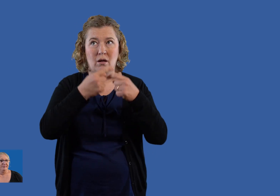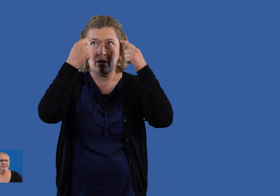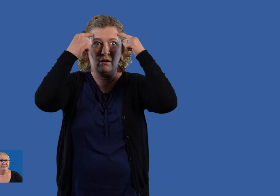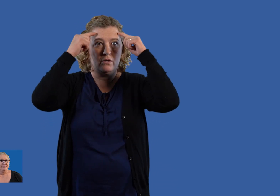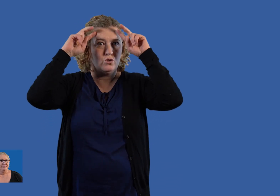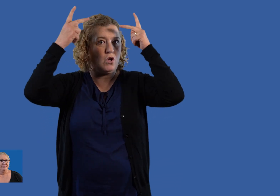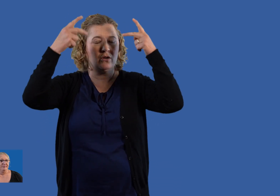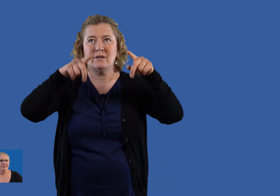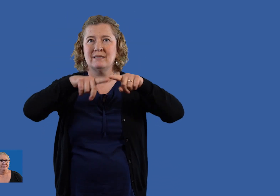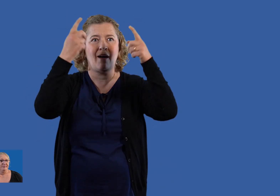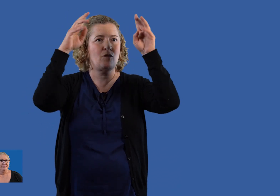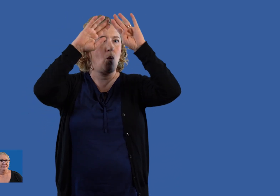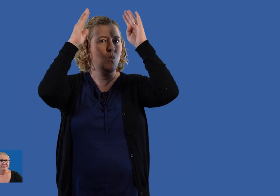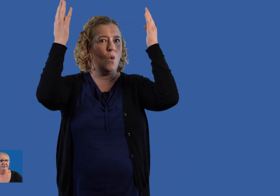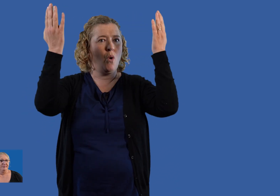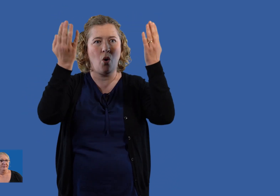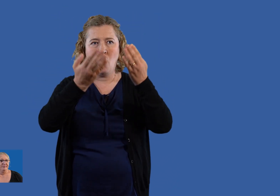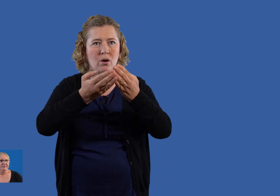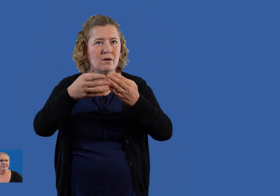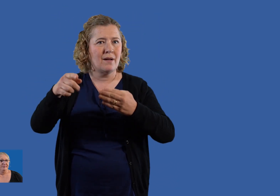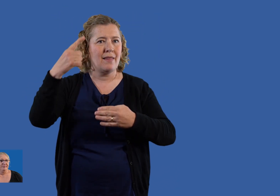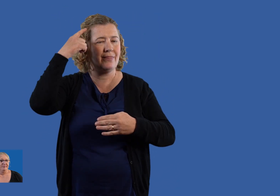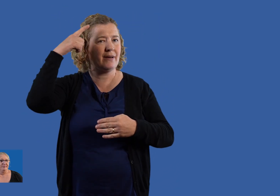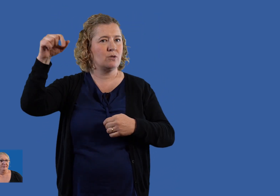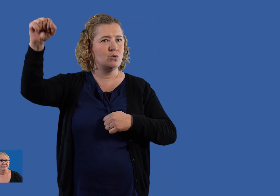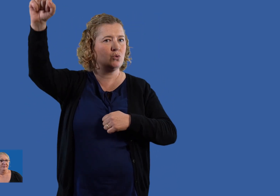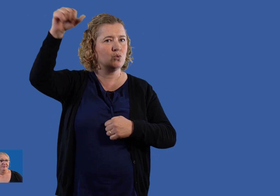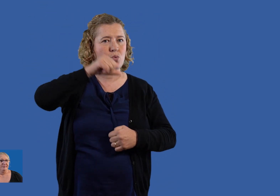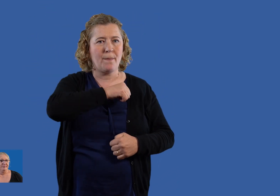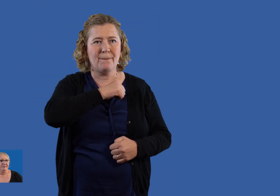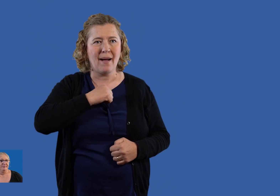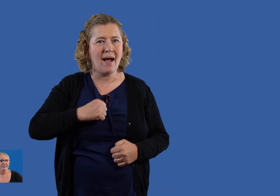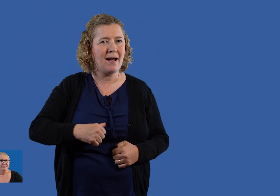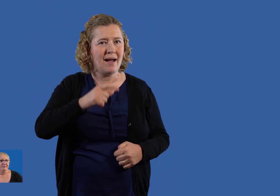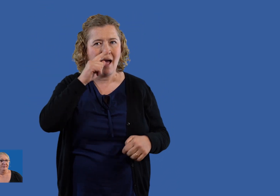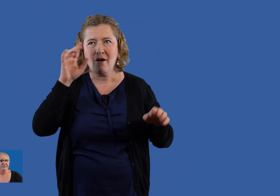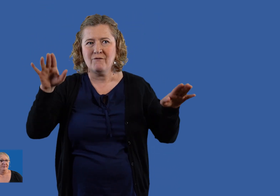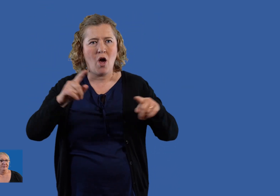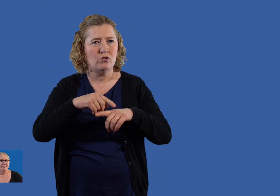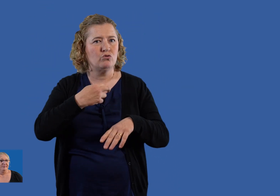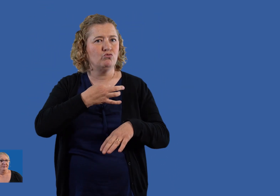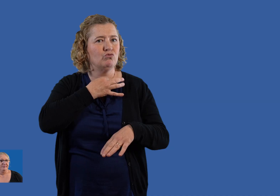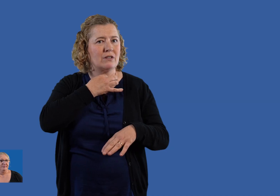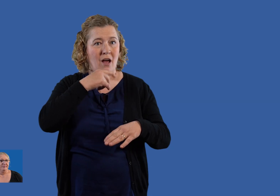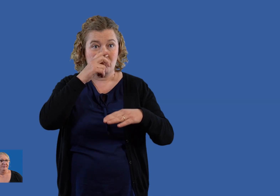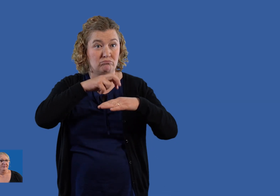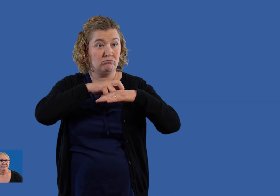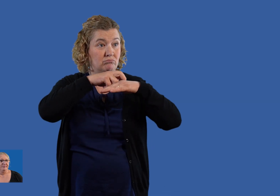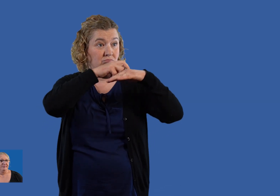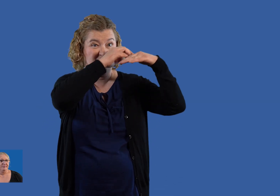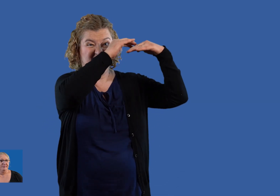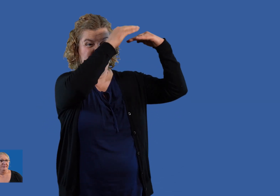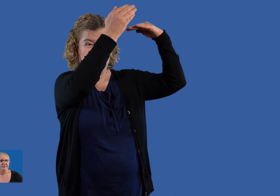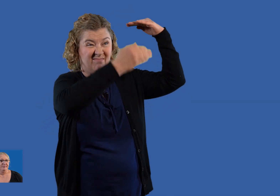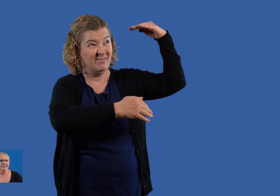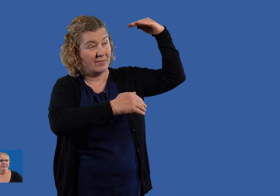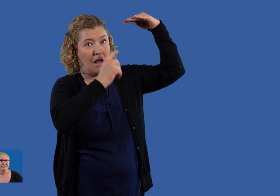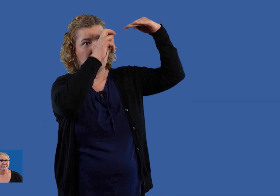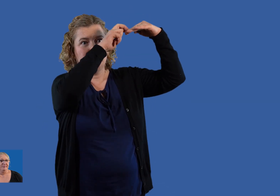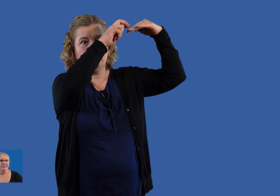and that makes their thought patterns change. In their mind, it's another state and they believe that they're invincible, and they're taking risks